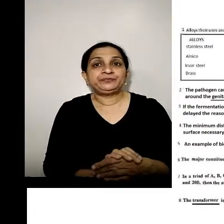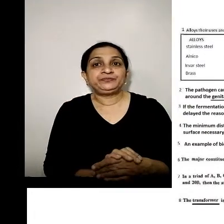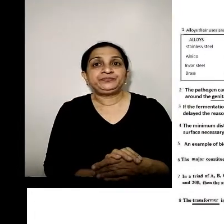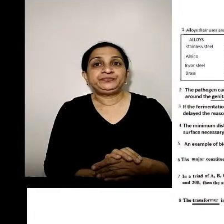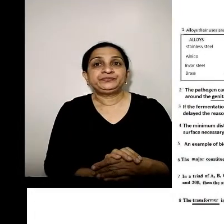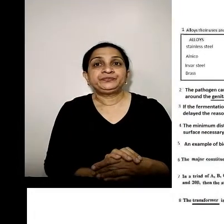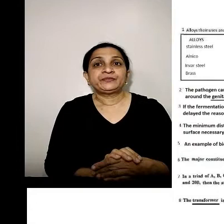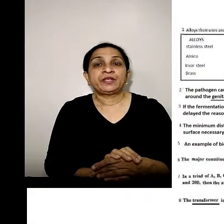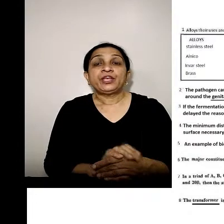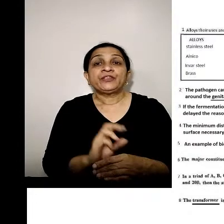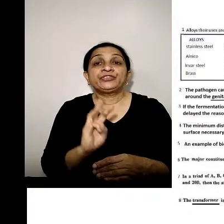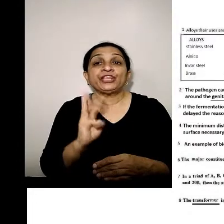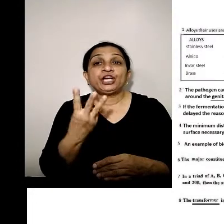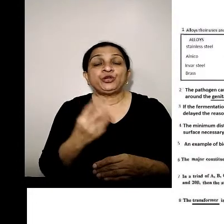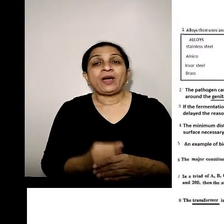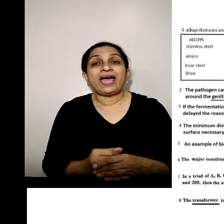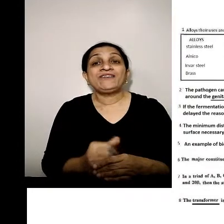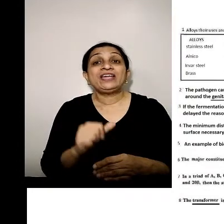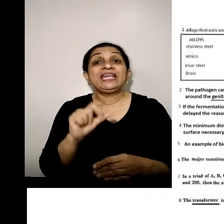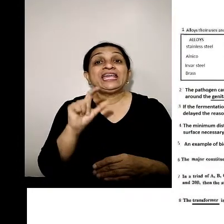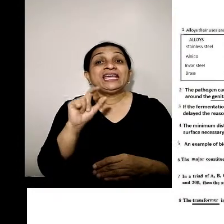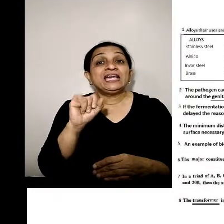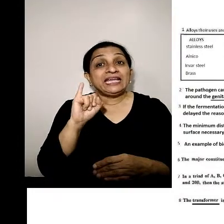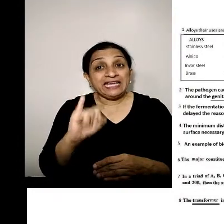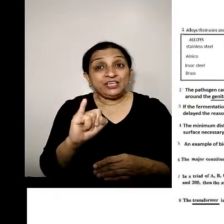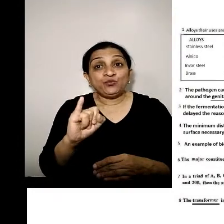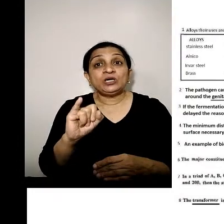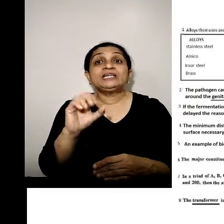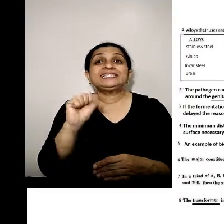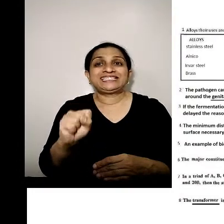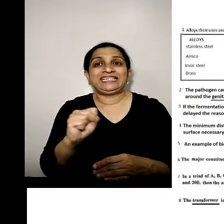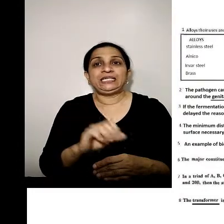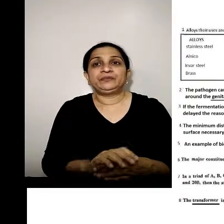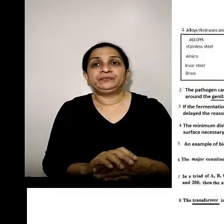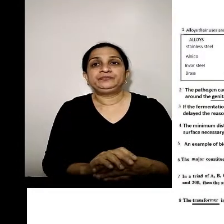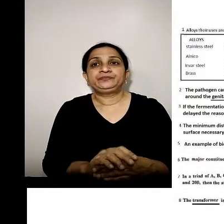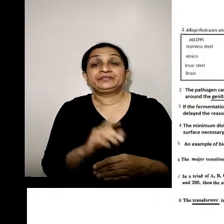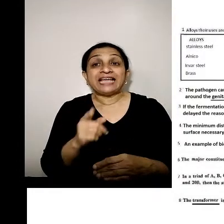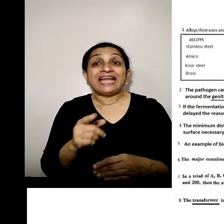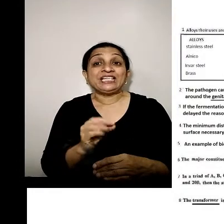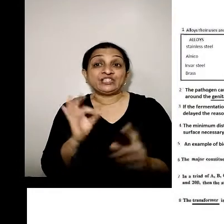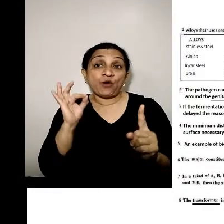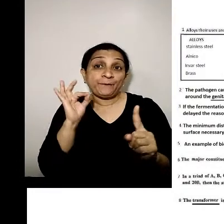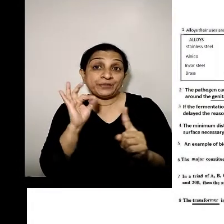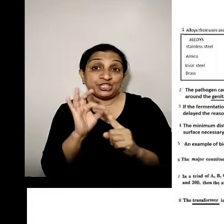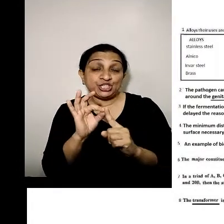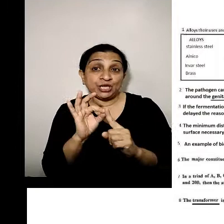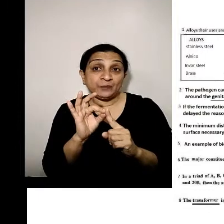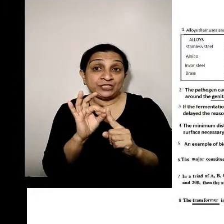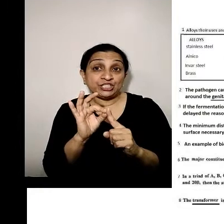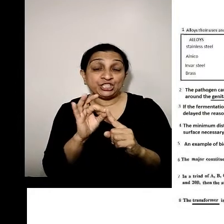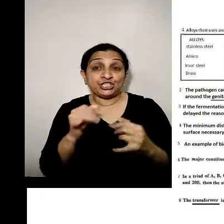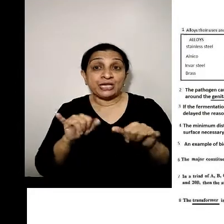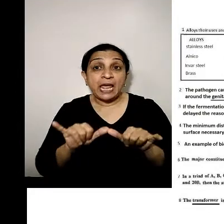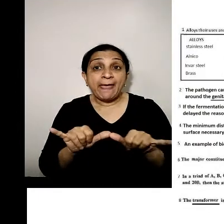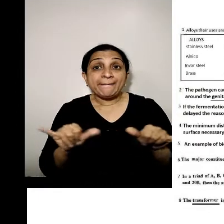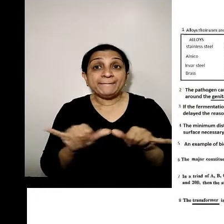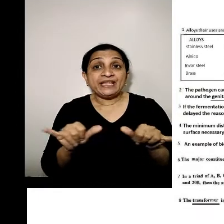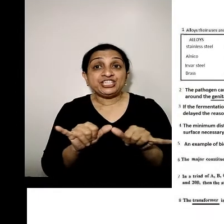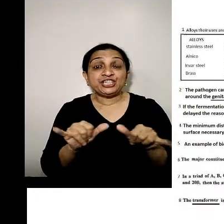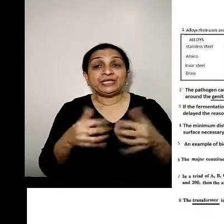aluminium. Third, you have inverse steel, that is for